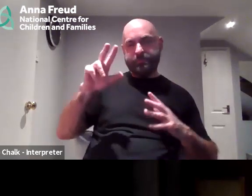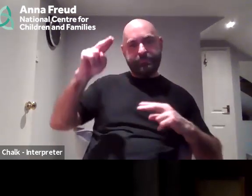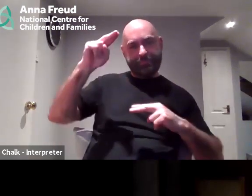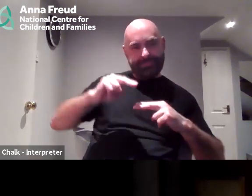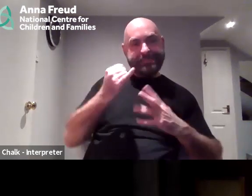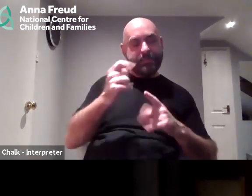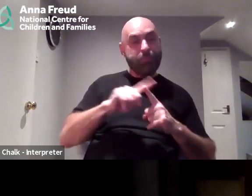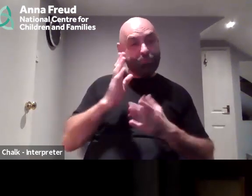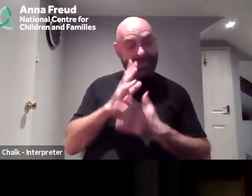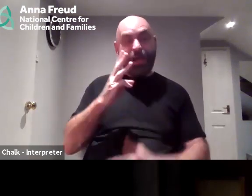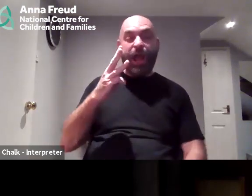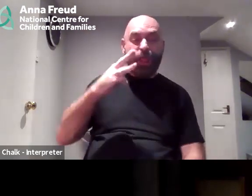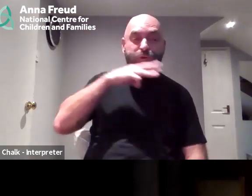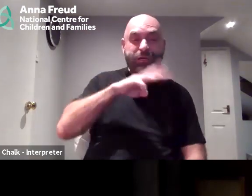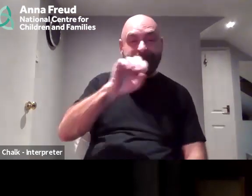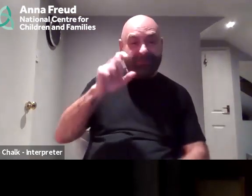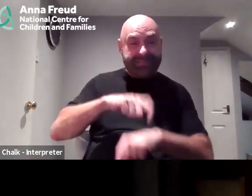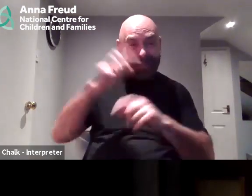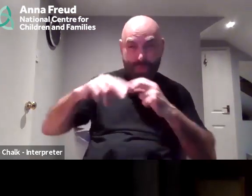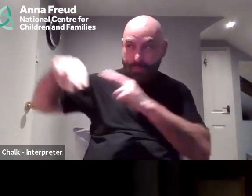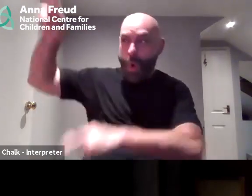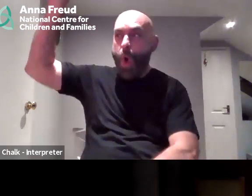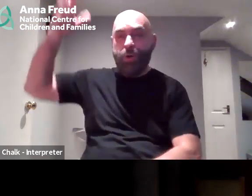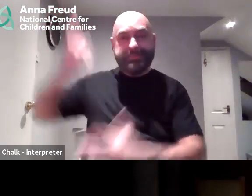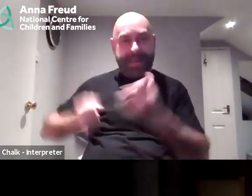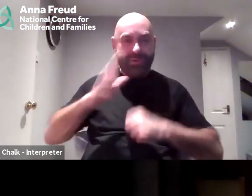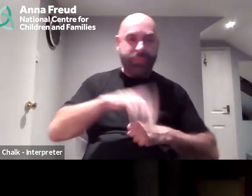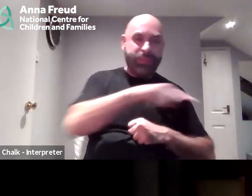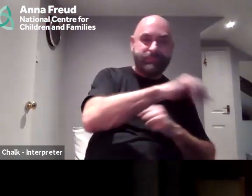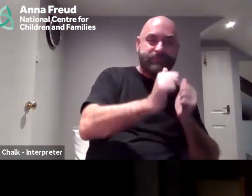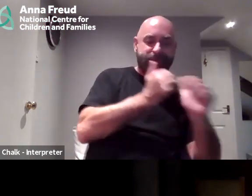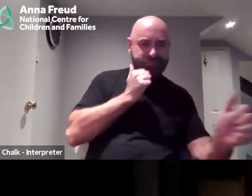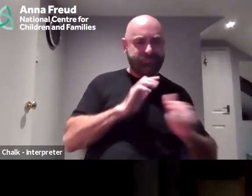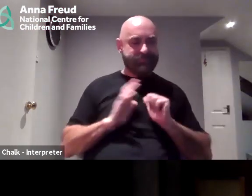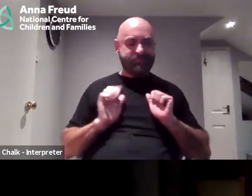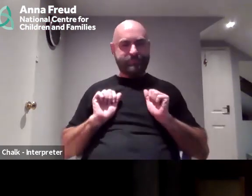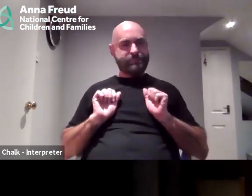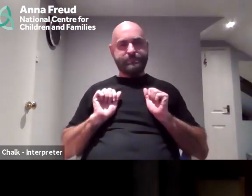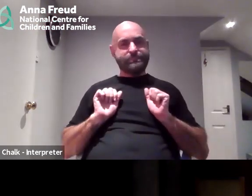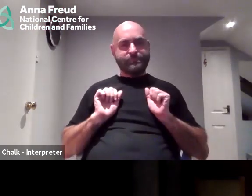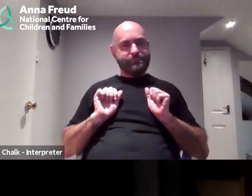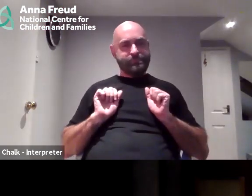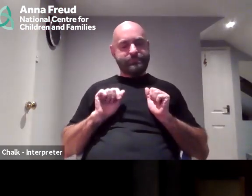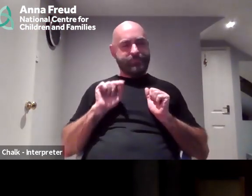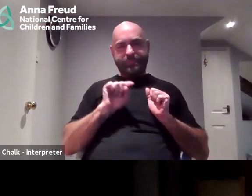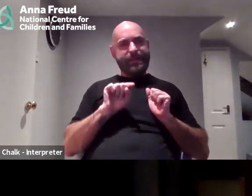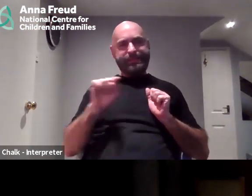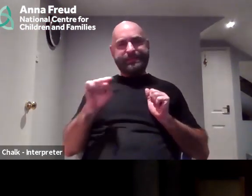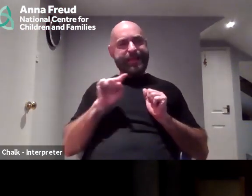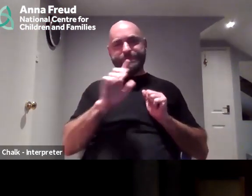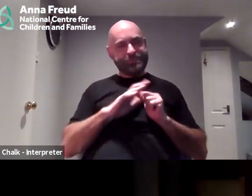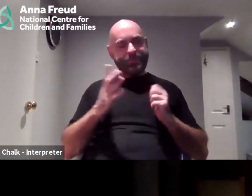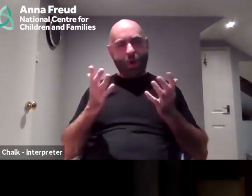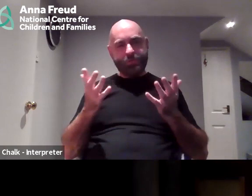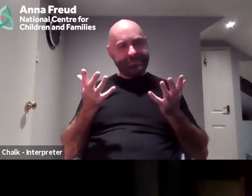real figure is 350 times. My goodness. So that's not arguing for equality of income.